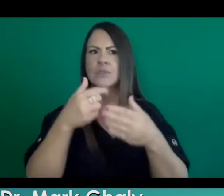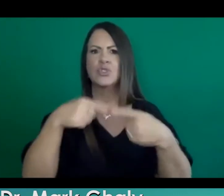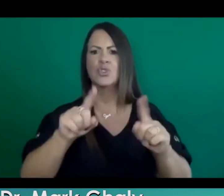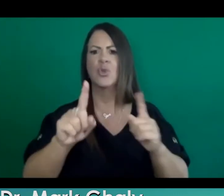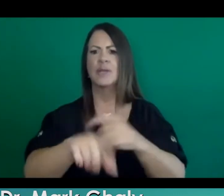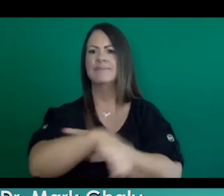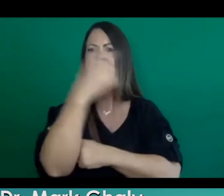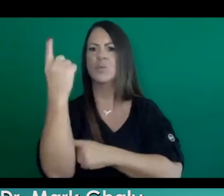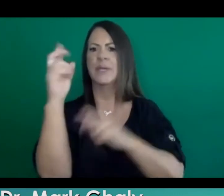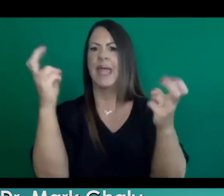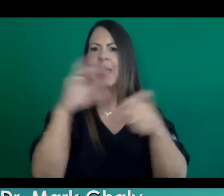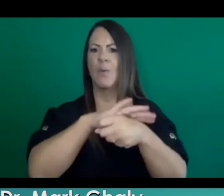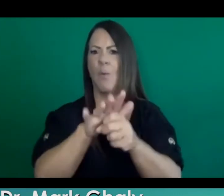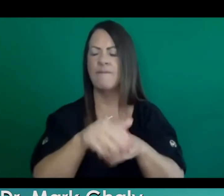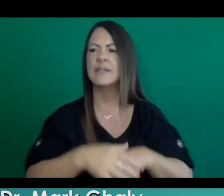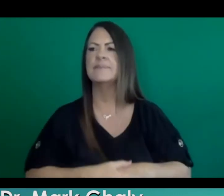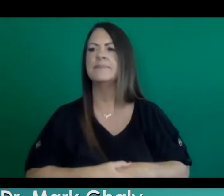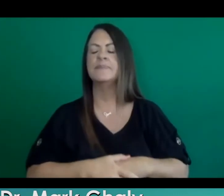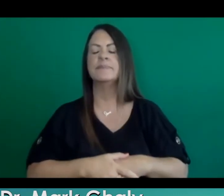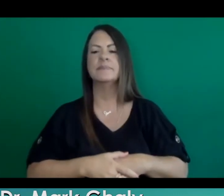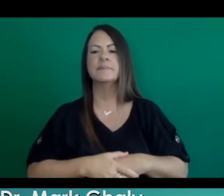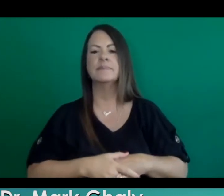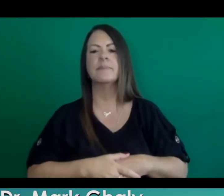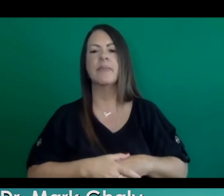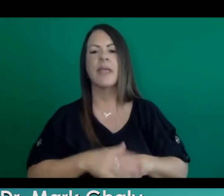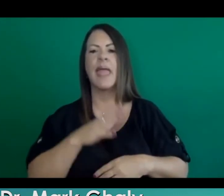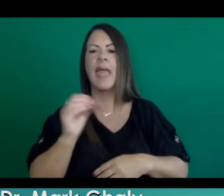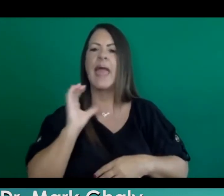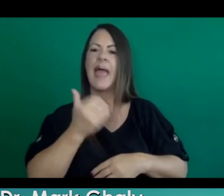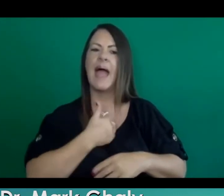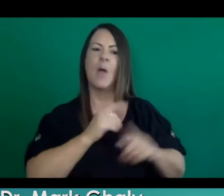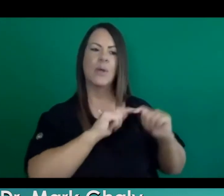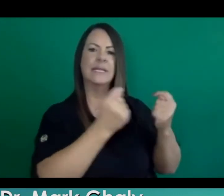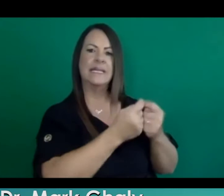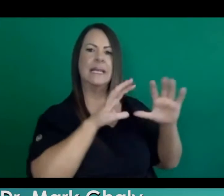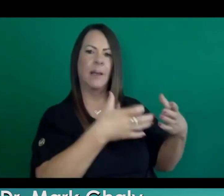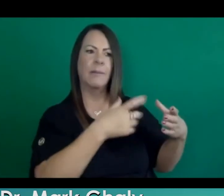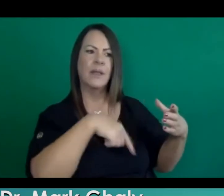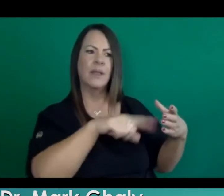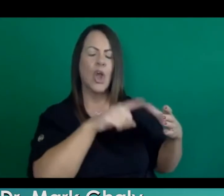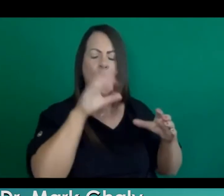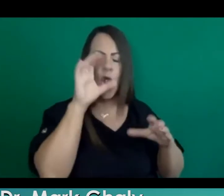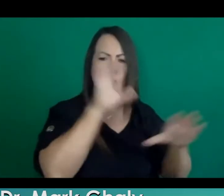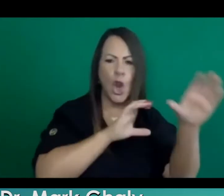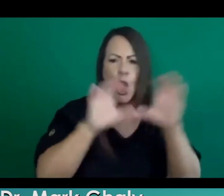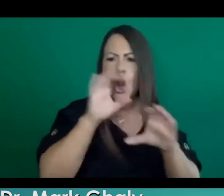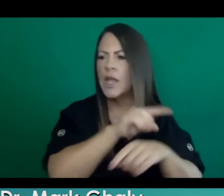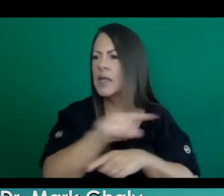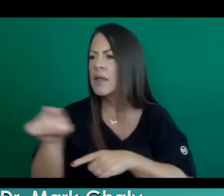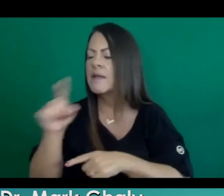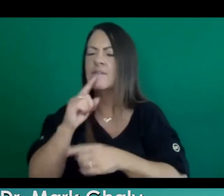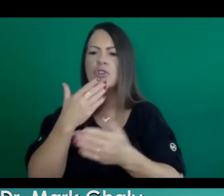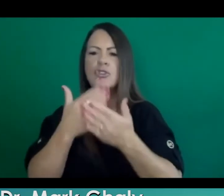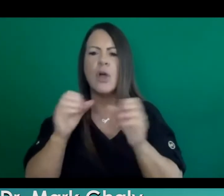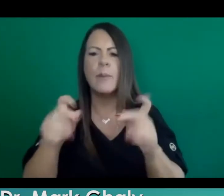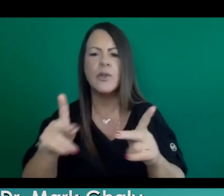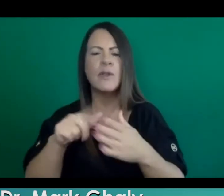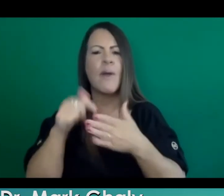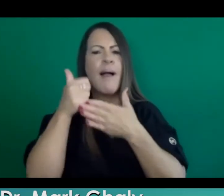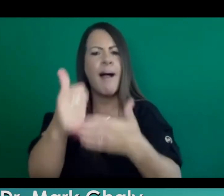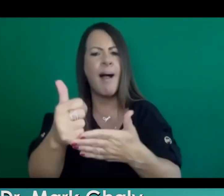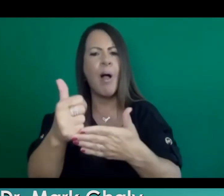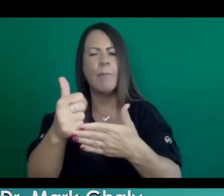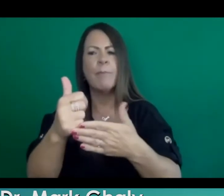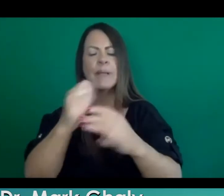of as a member of our broader team, looking at opportunities that will help us advance the message,